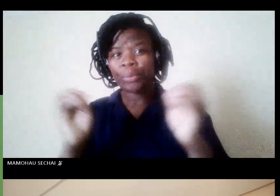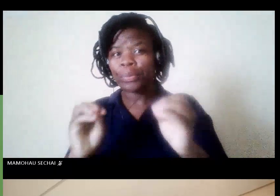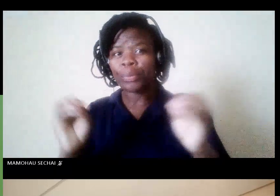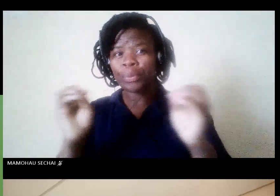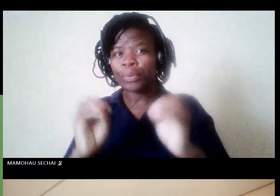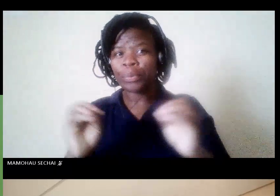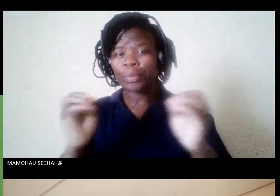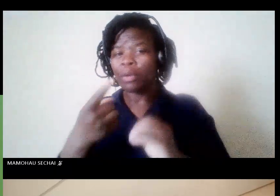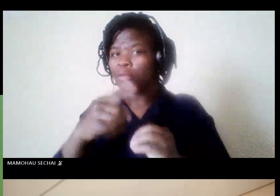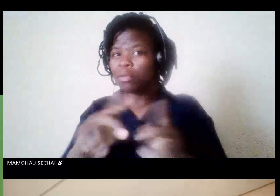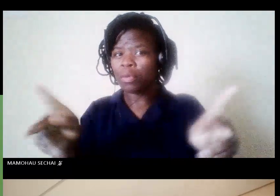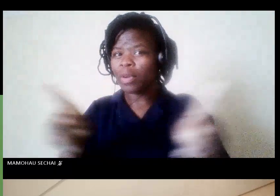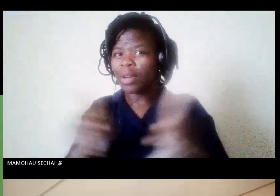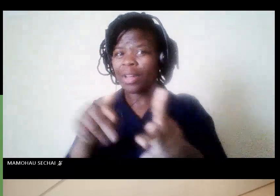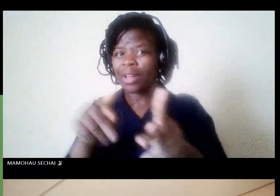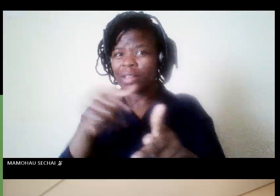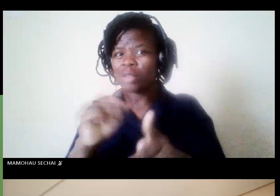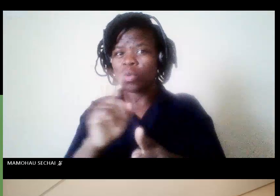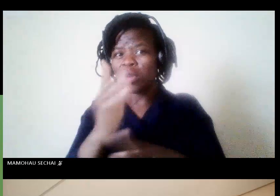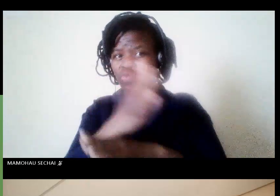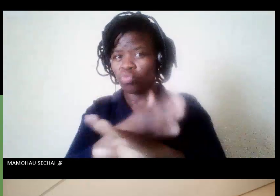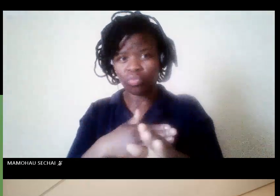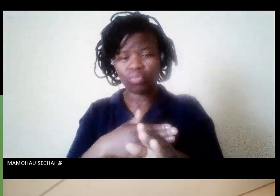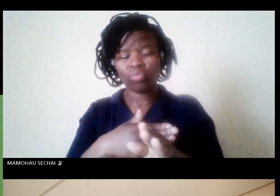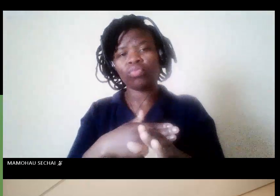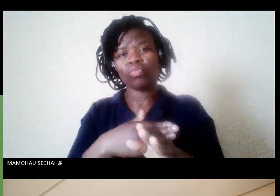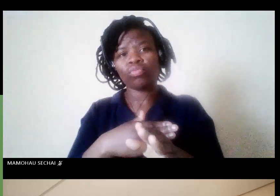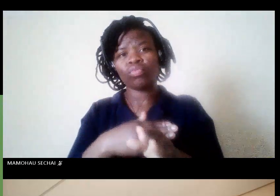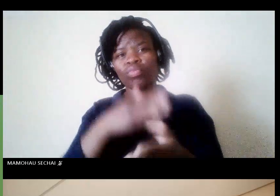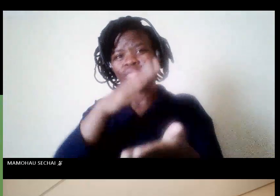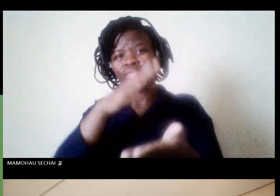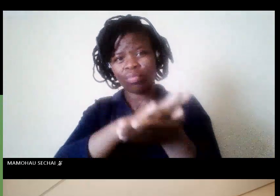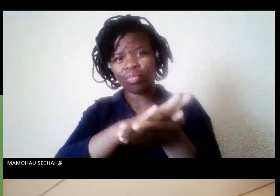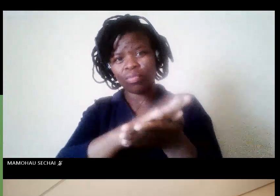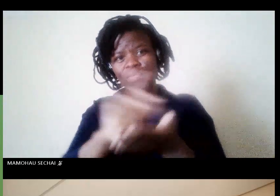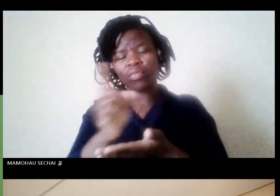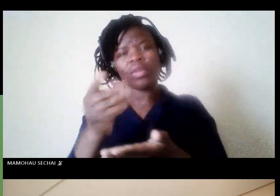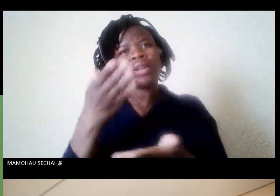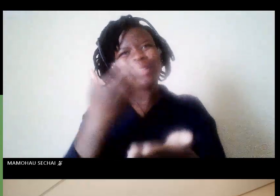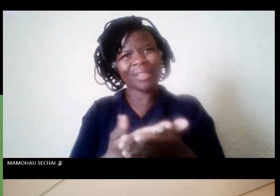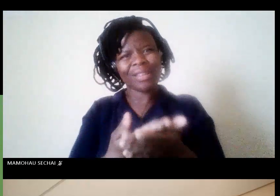kind of a situation. And they might end up